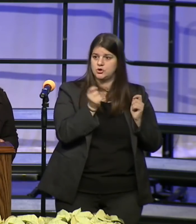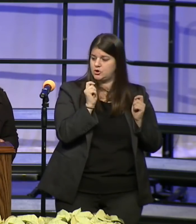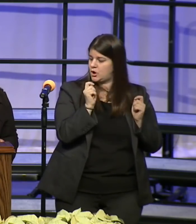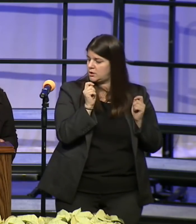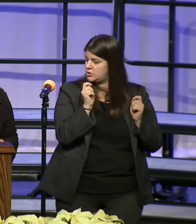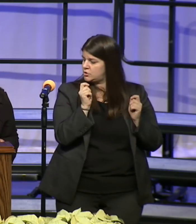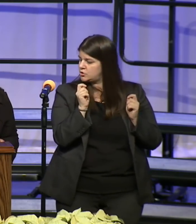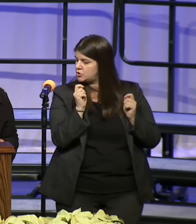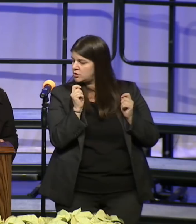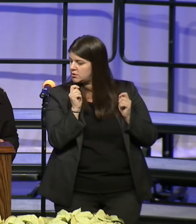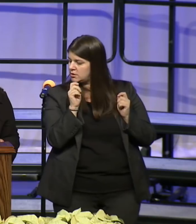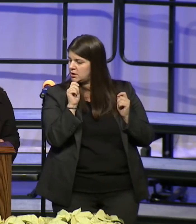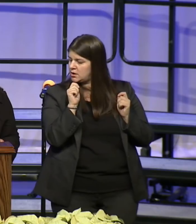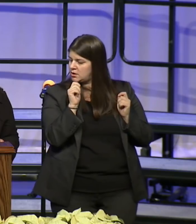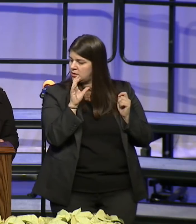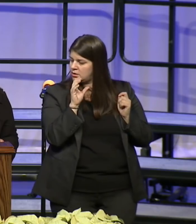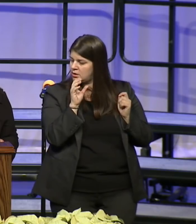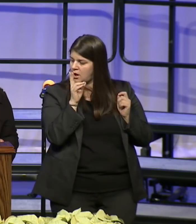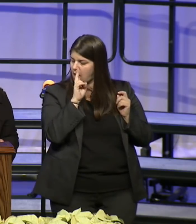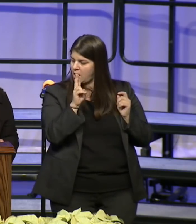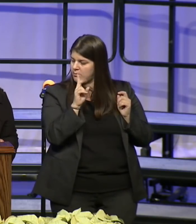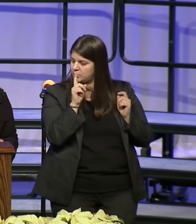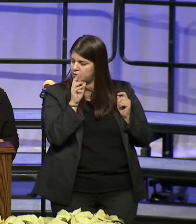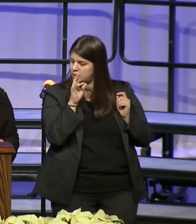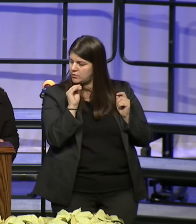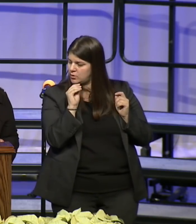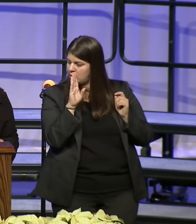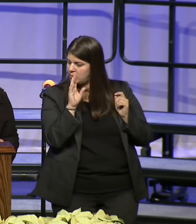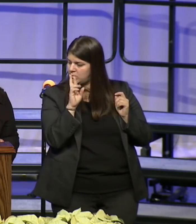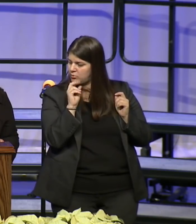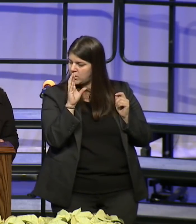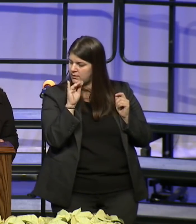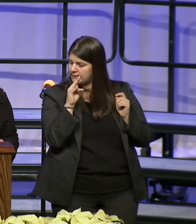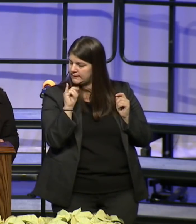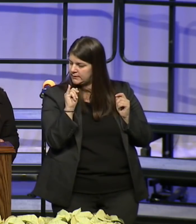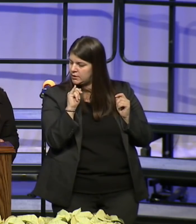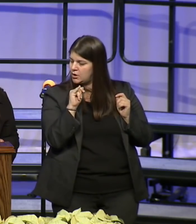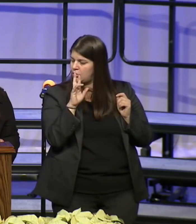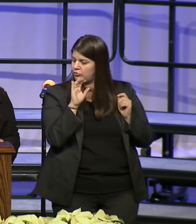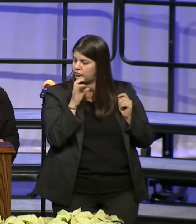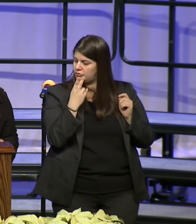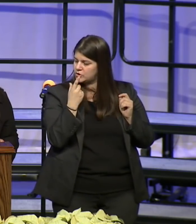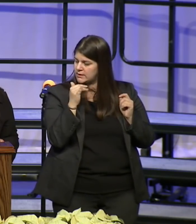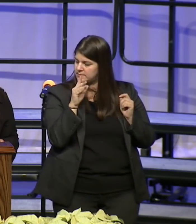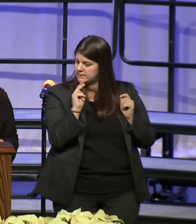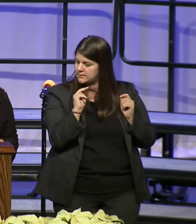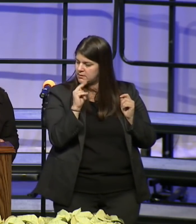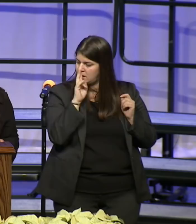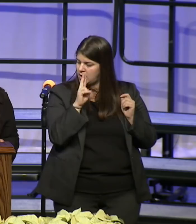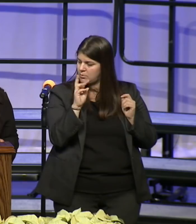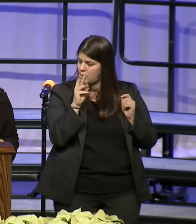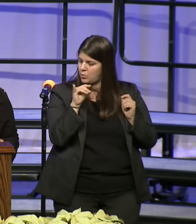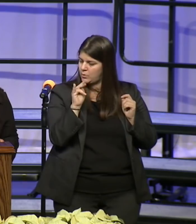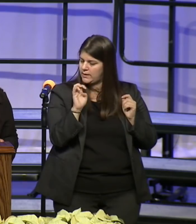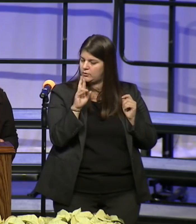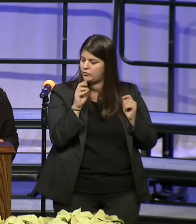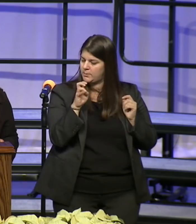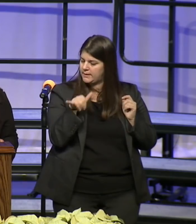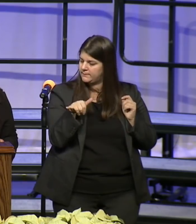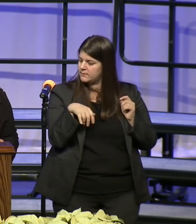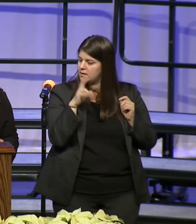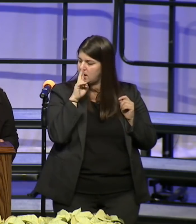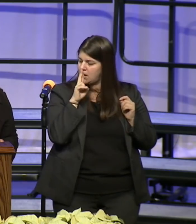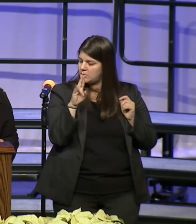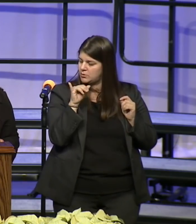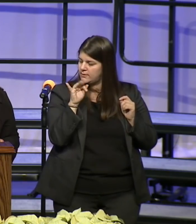Special Appeals at Large, the Honorable Dario Broccolini, the Honorable Rich Gibson, the Honorable Wayne Robey, the Honorable